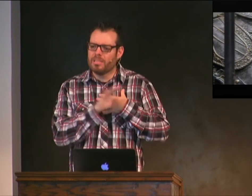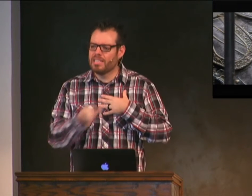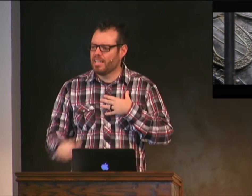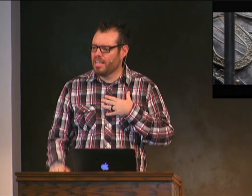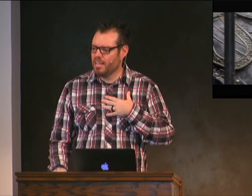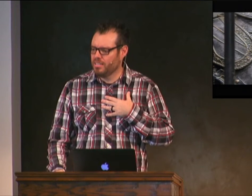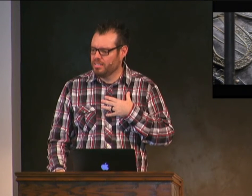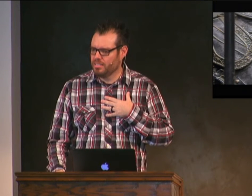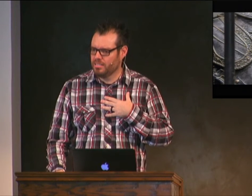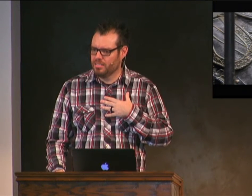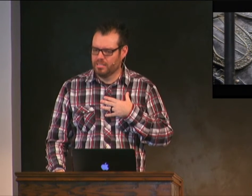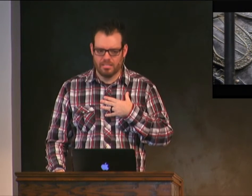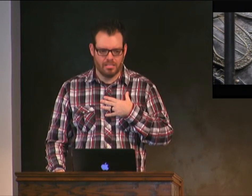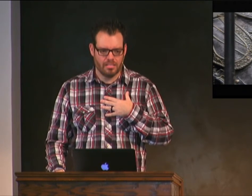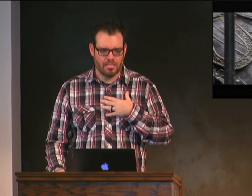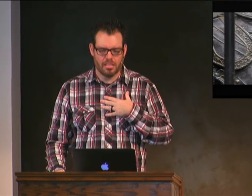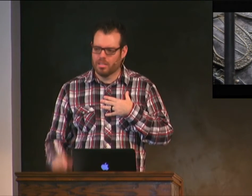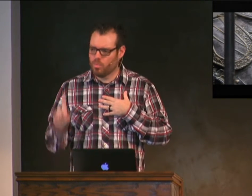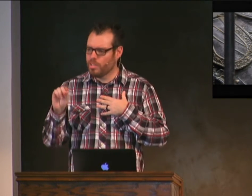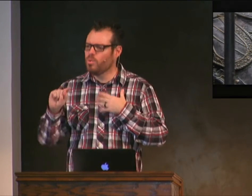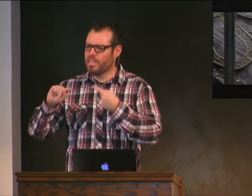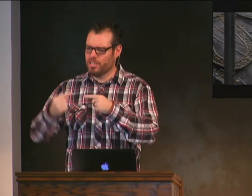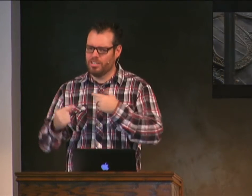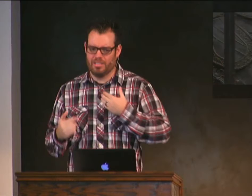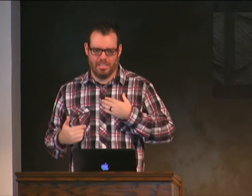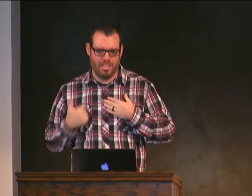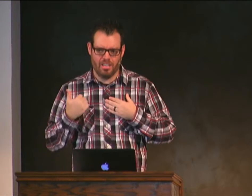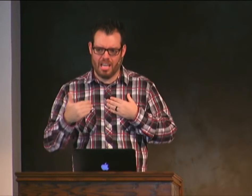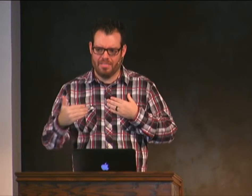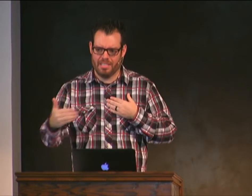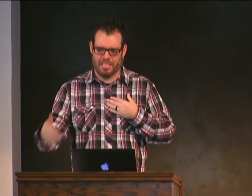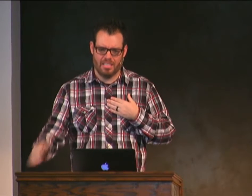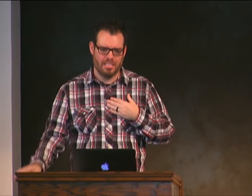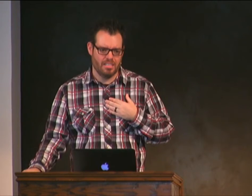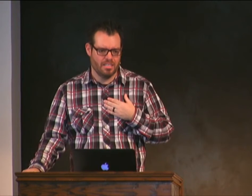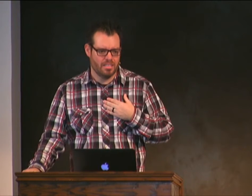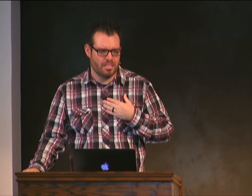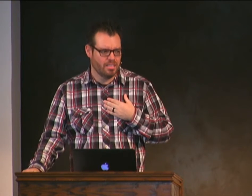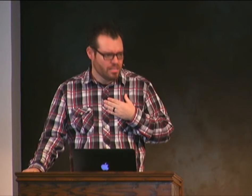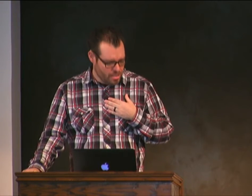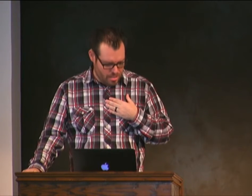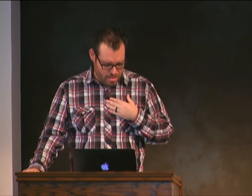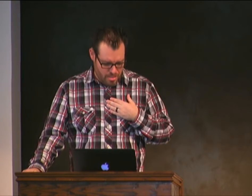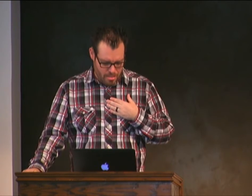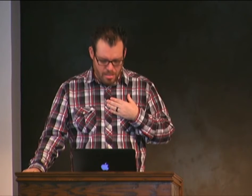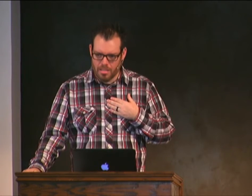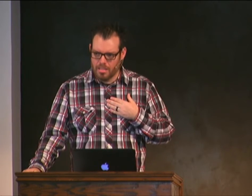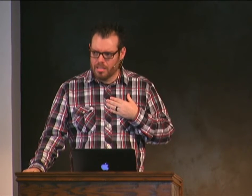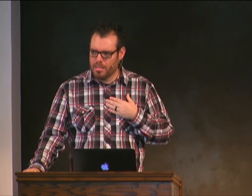So we need to protect that. We do get hurt in our lives.